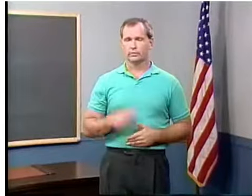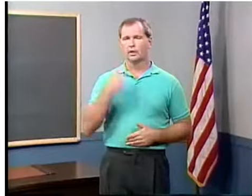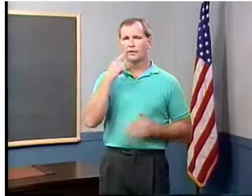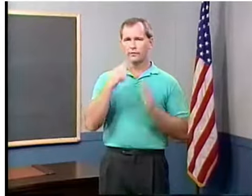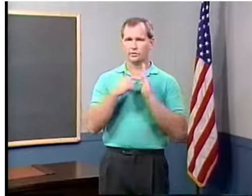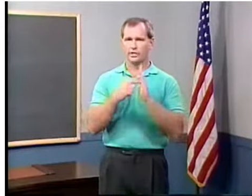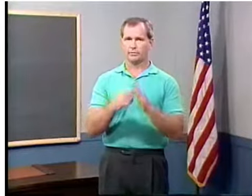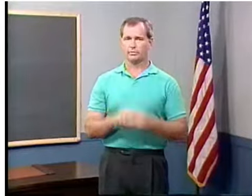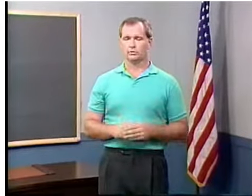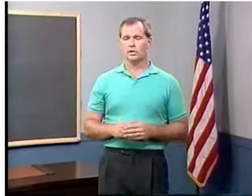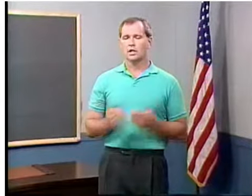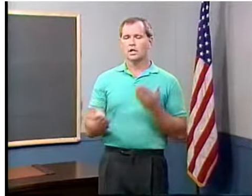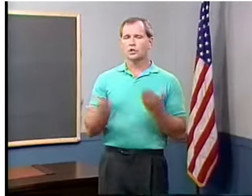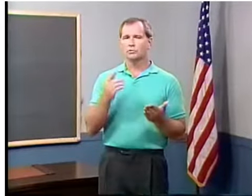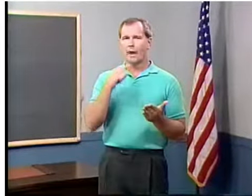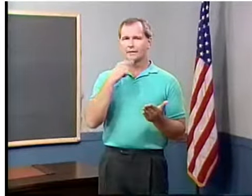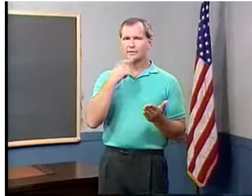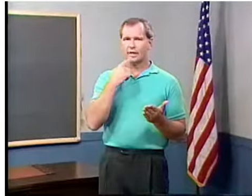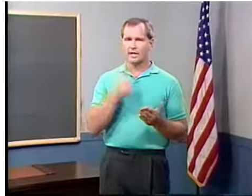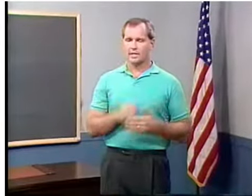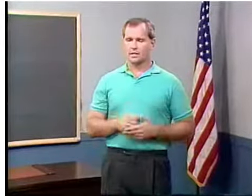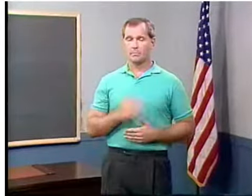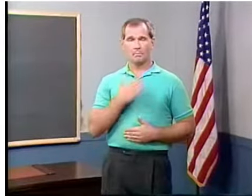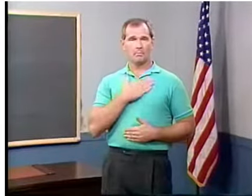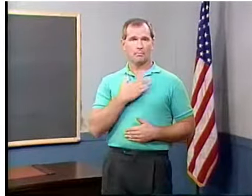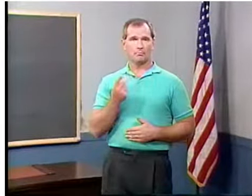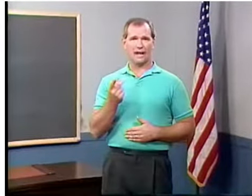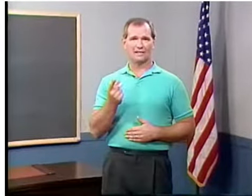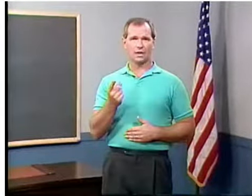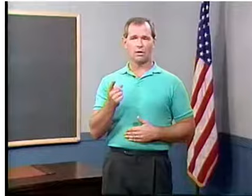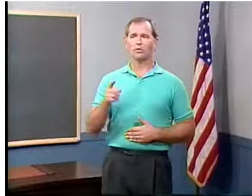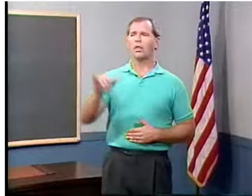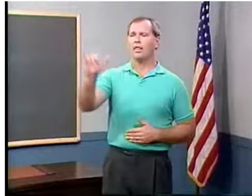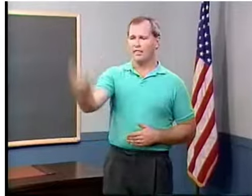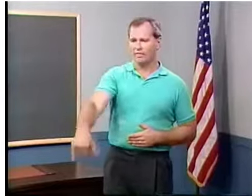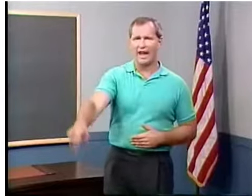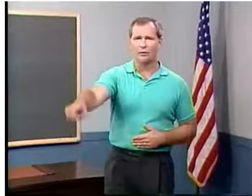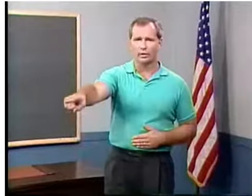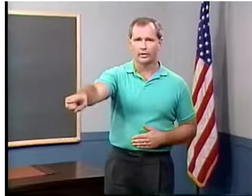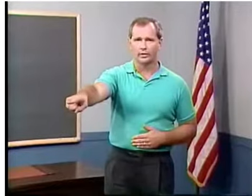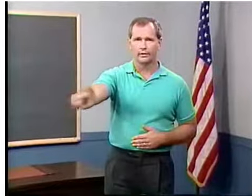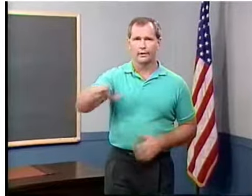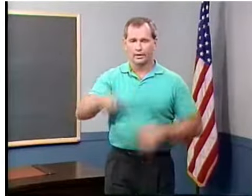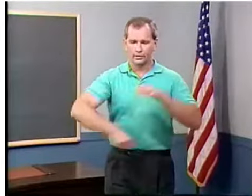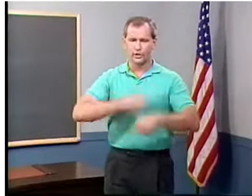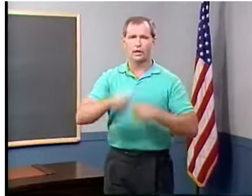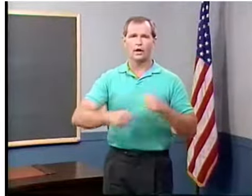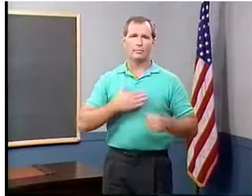clear. Let me show you. My dog, that one,